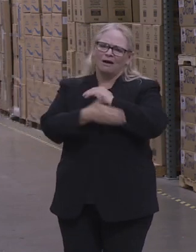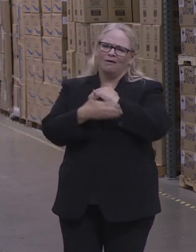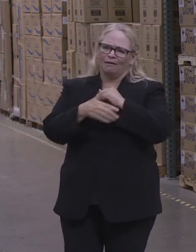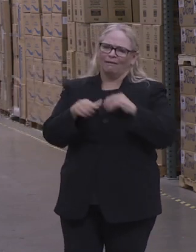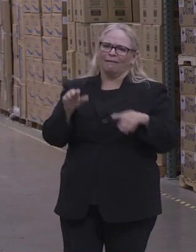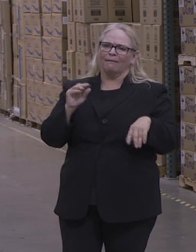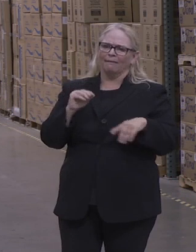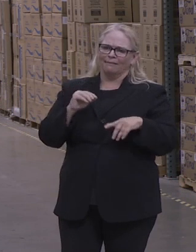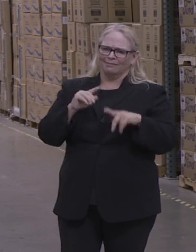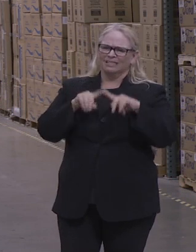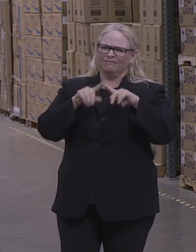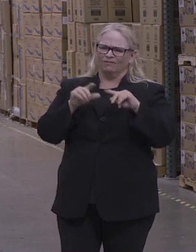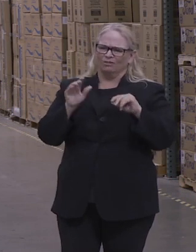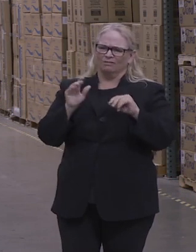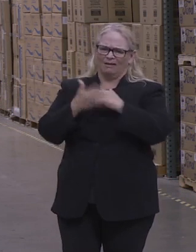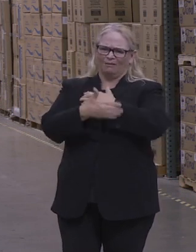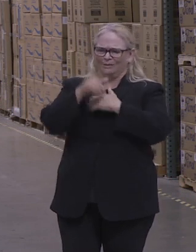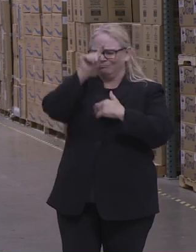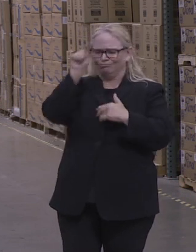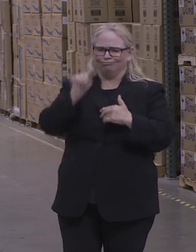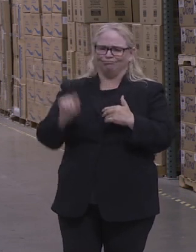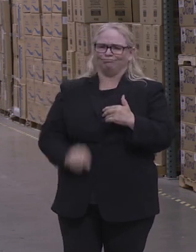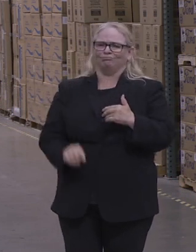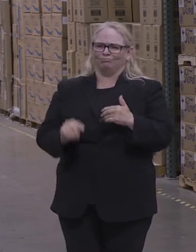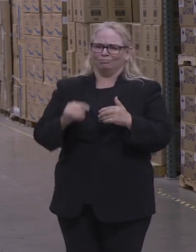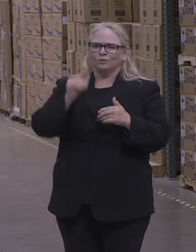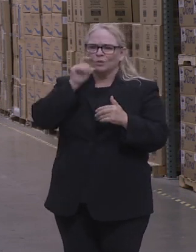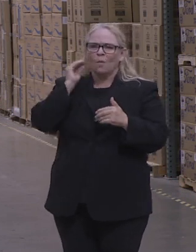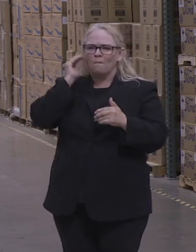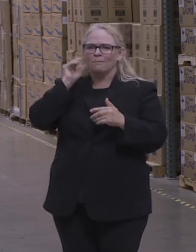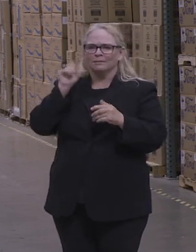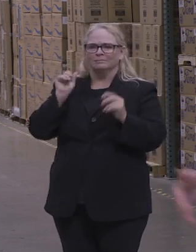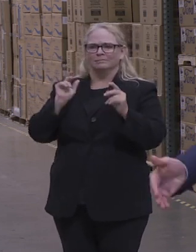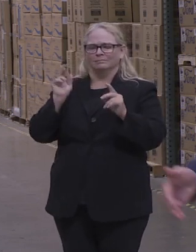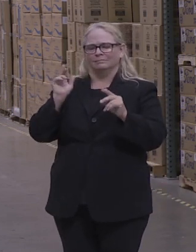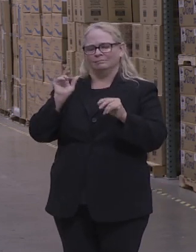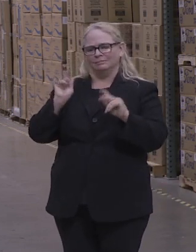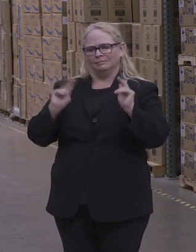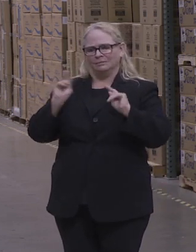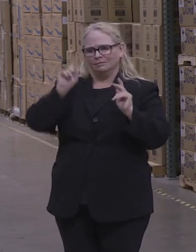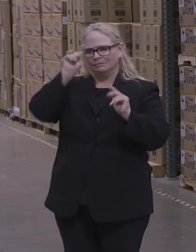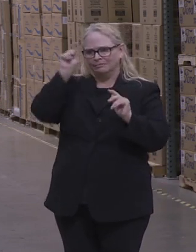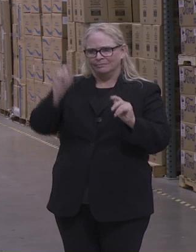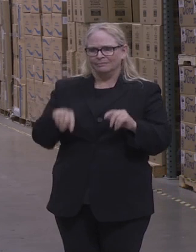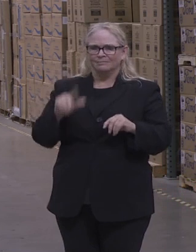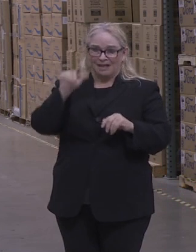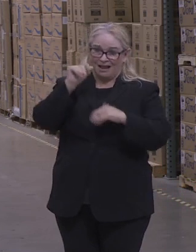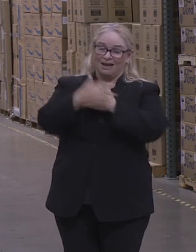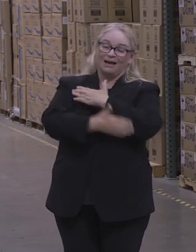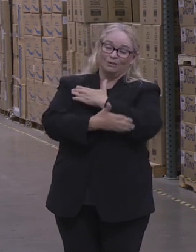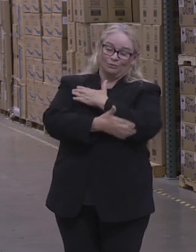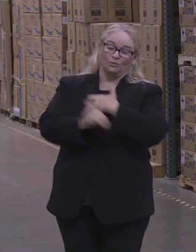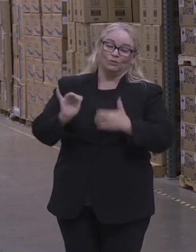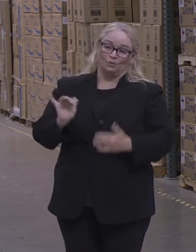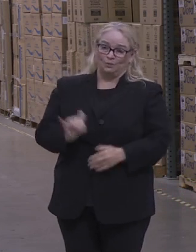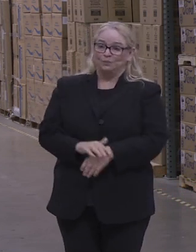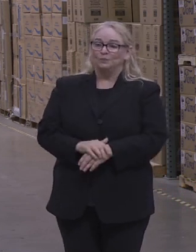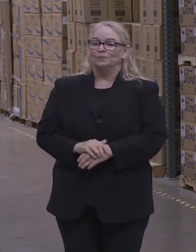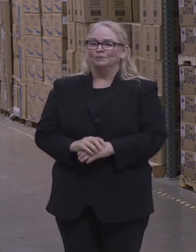Steinberg's doing. Obviously, Mayor Garcetti and others continue to do on the issue of homelessness in our